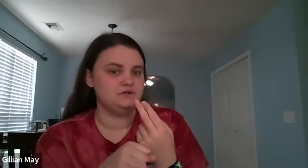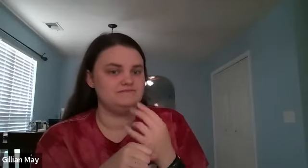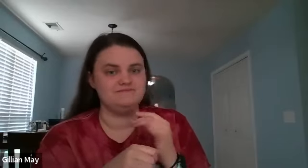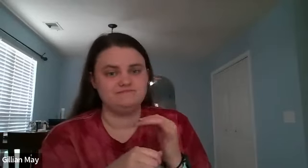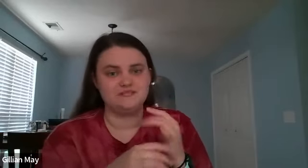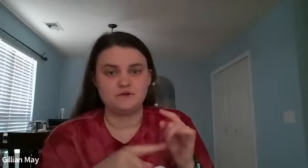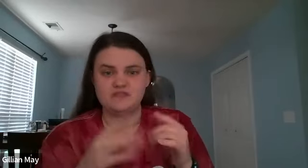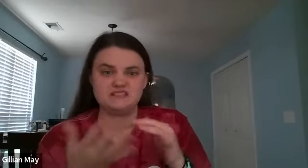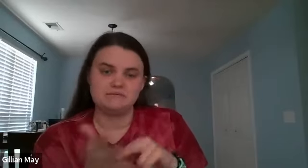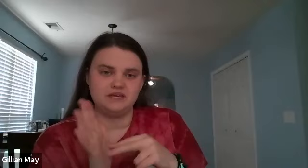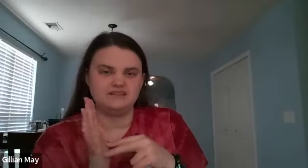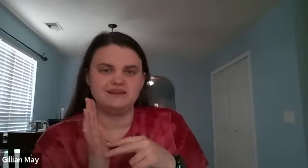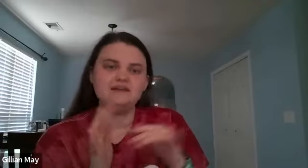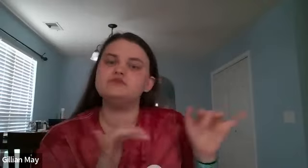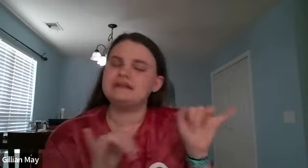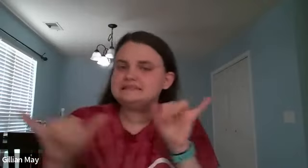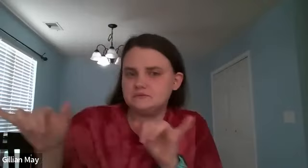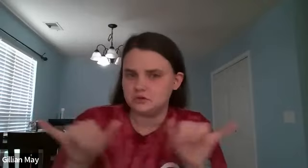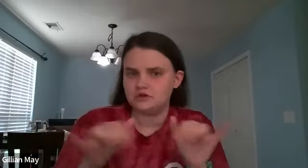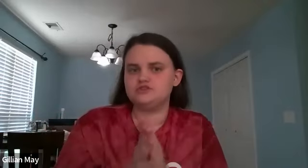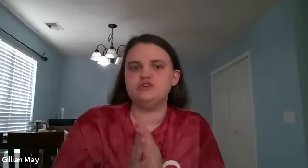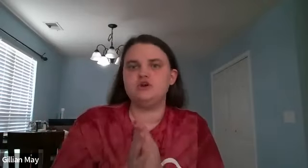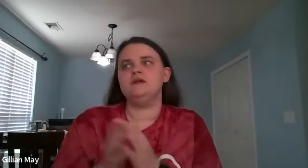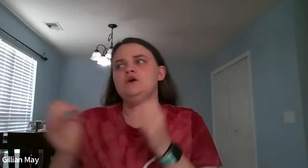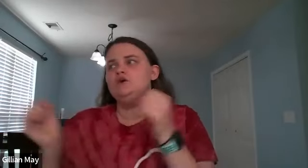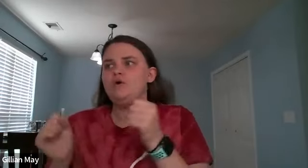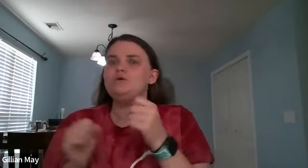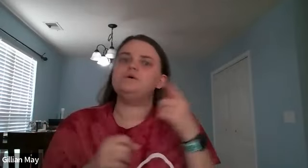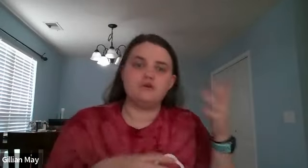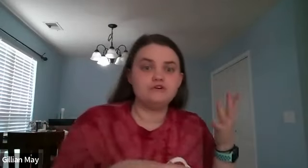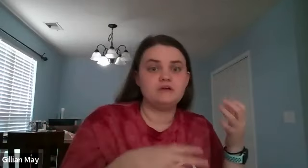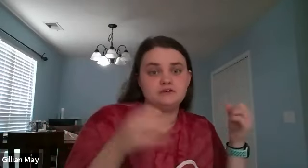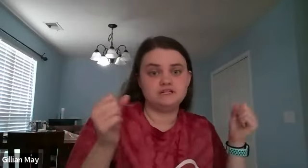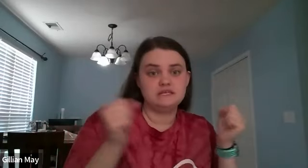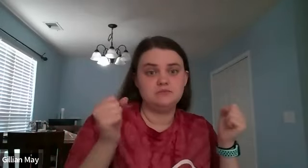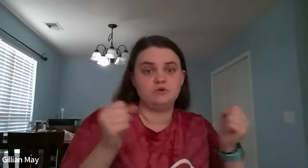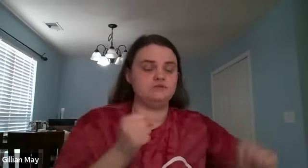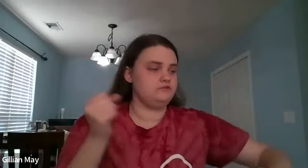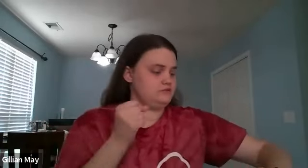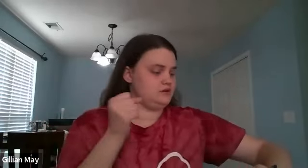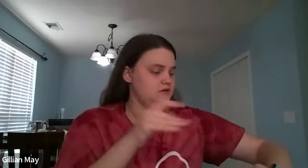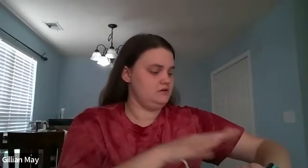for different things that mean kind of, they're like similar. So, you know, like cold, or refrigerator does keep cold, so refrigerator.